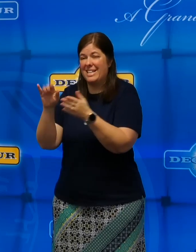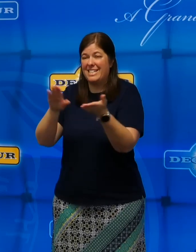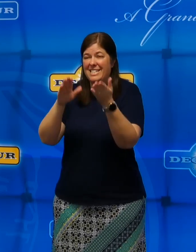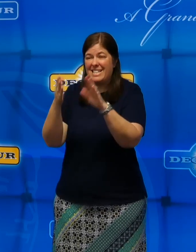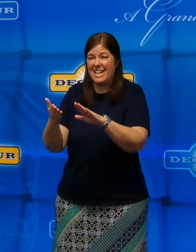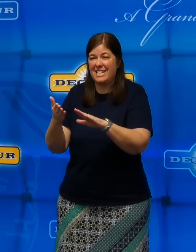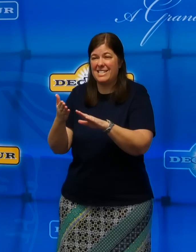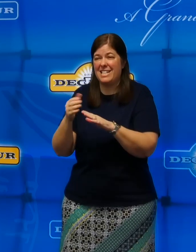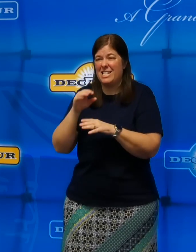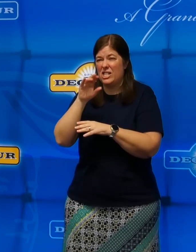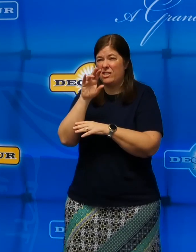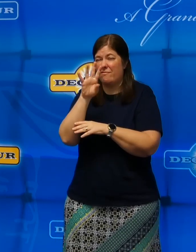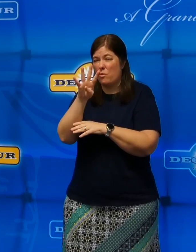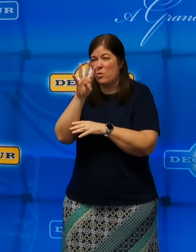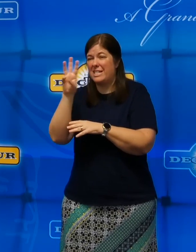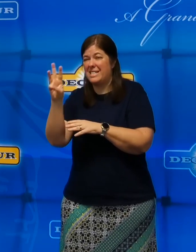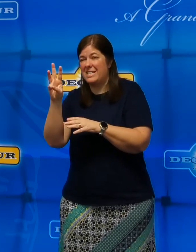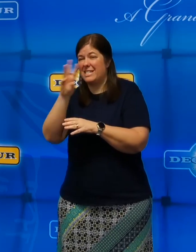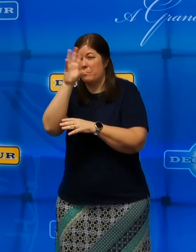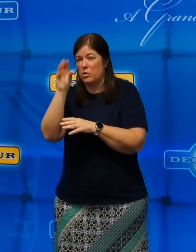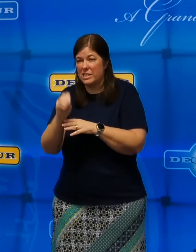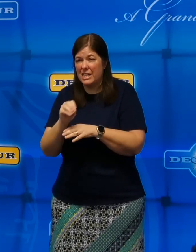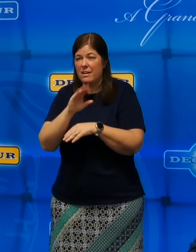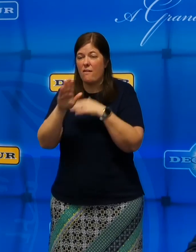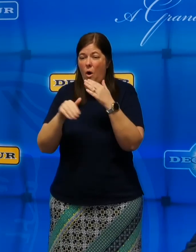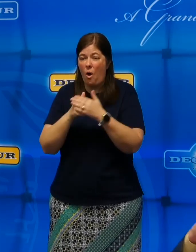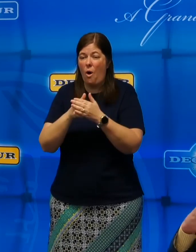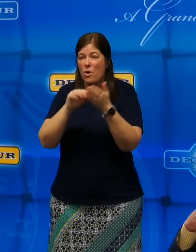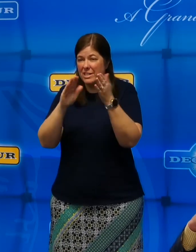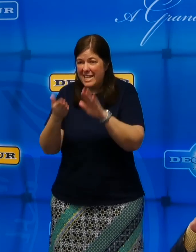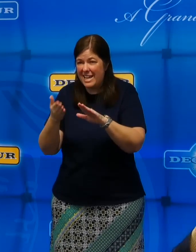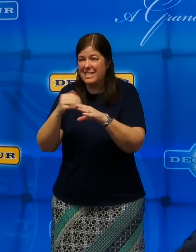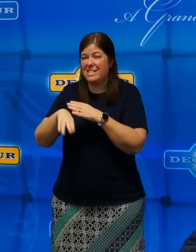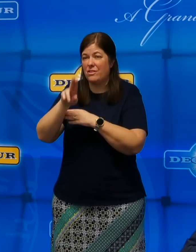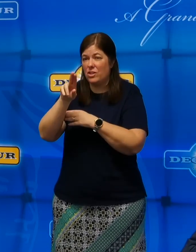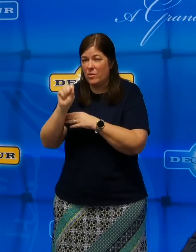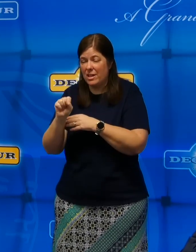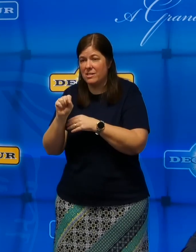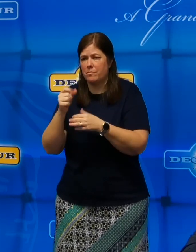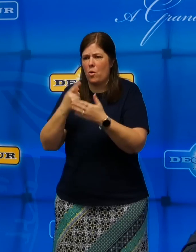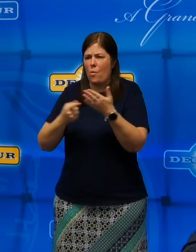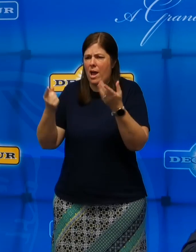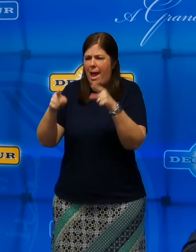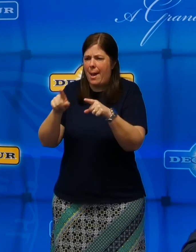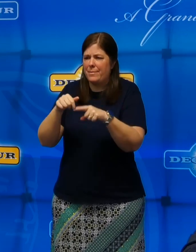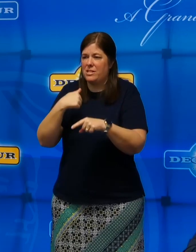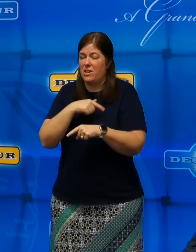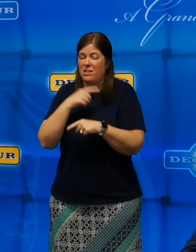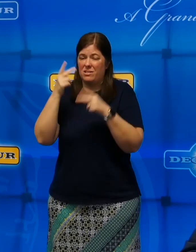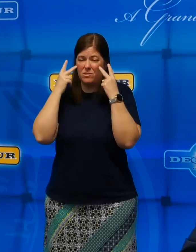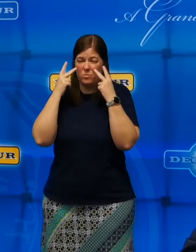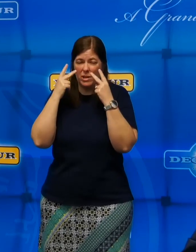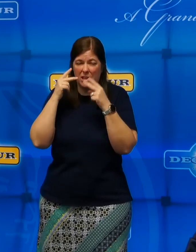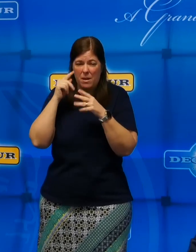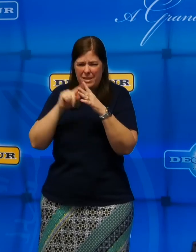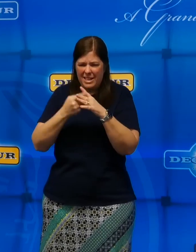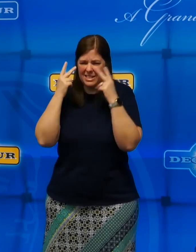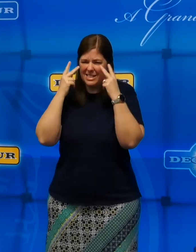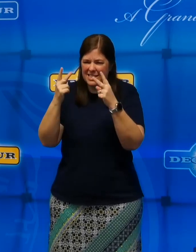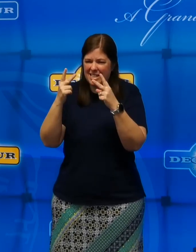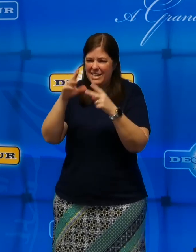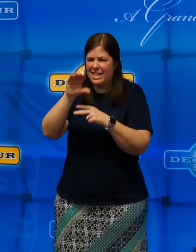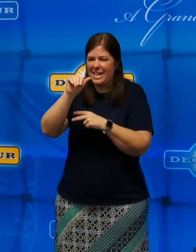represent 46% of the entire deaths in the United States. But what happened to us is we begin to see cases in Georgia. We had